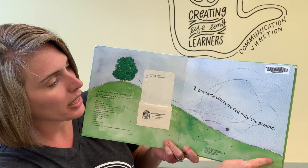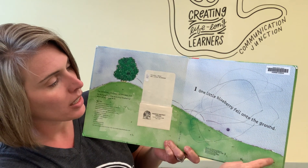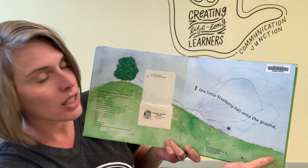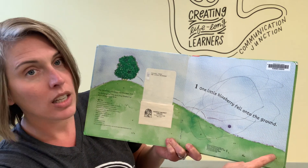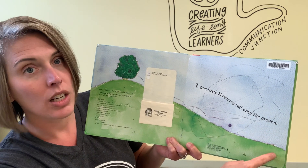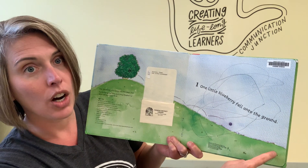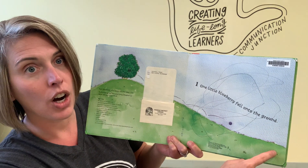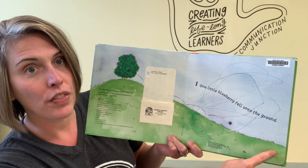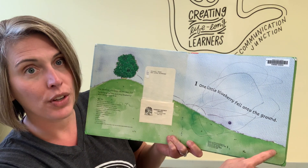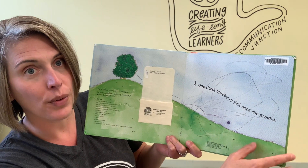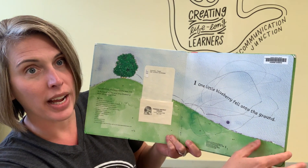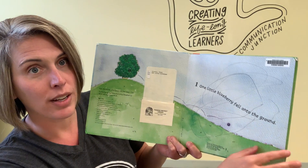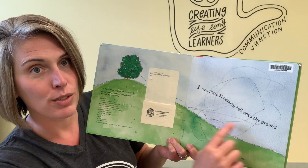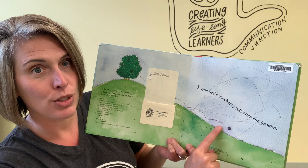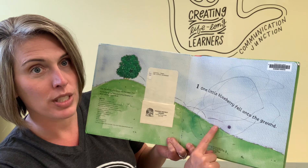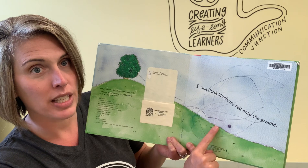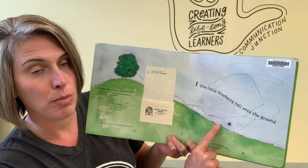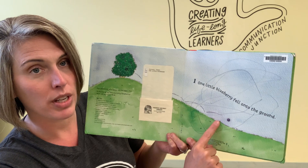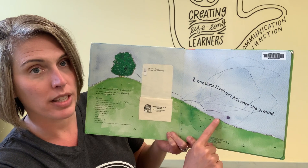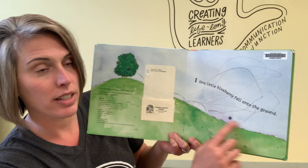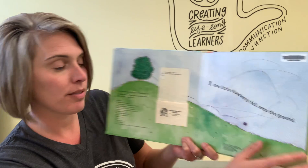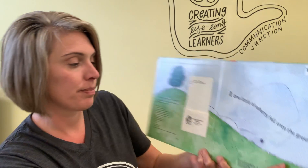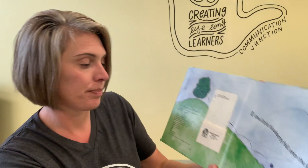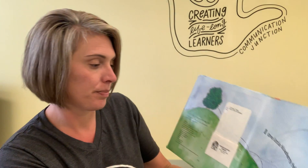Rolling on the ground. Do you see him right there?